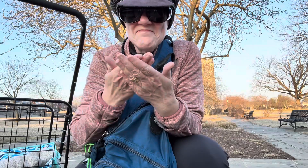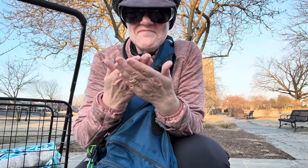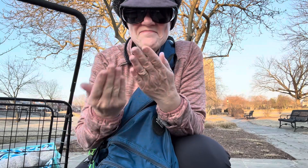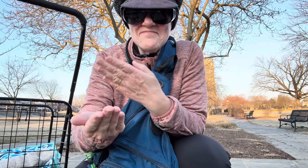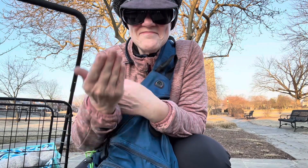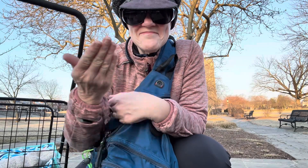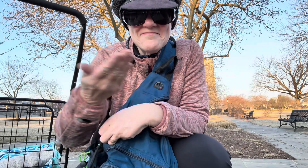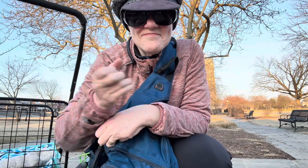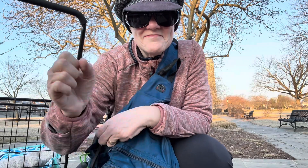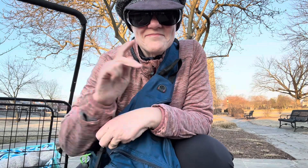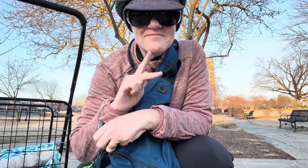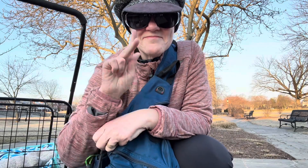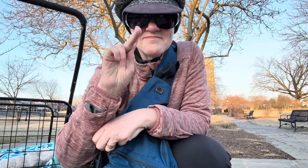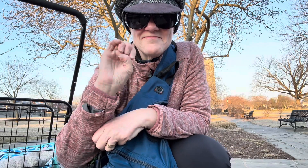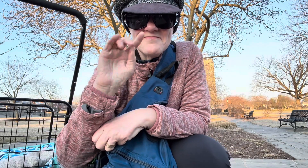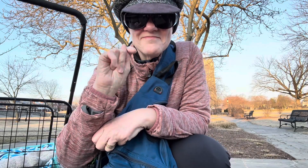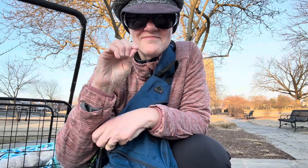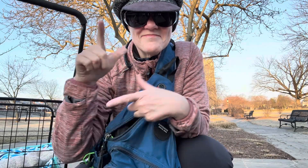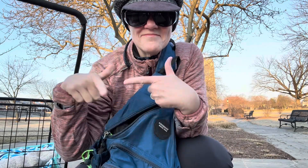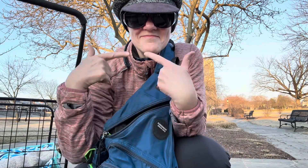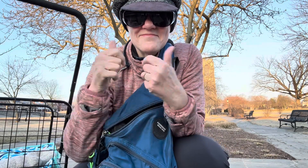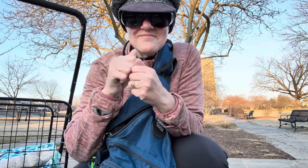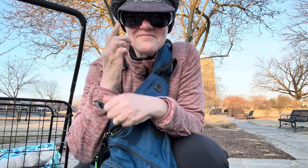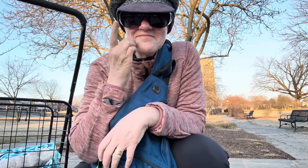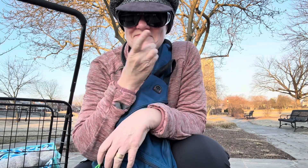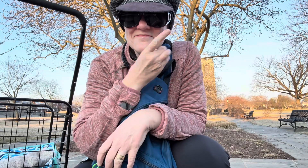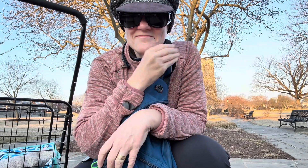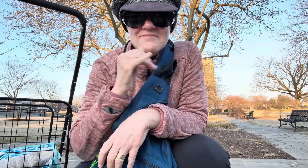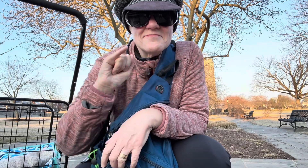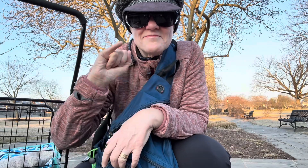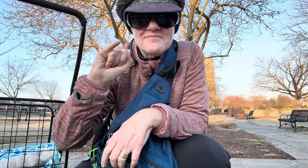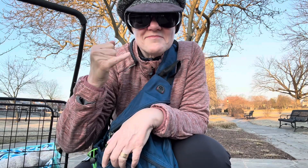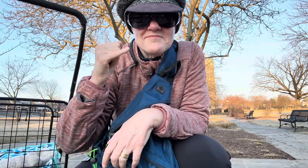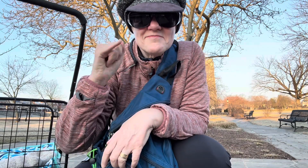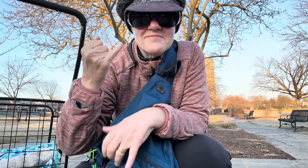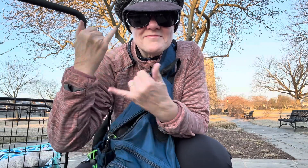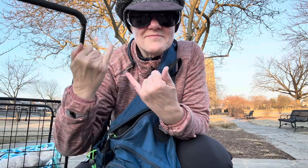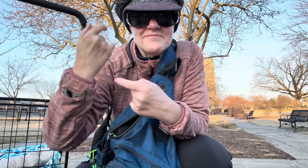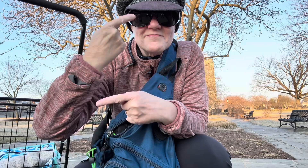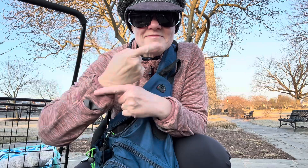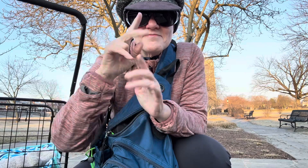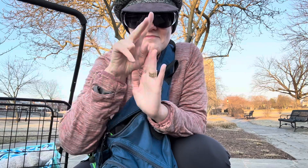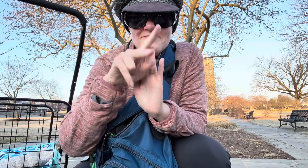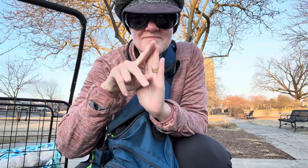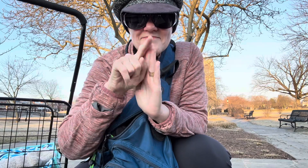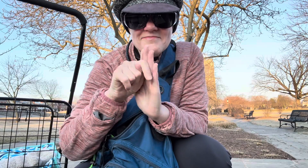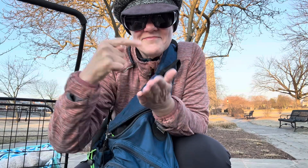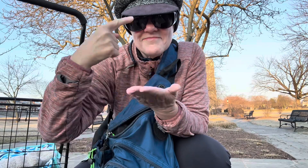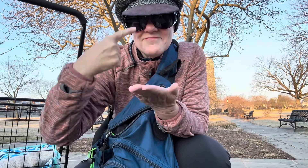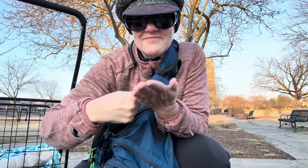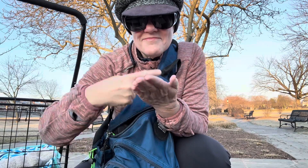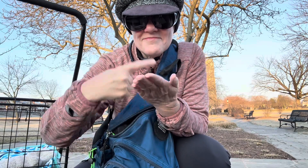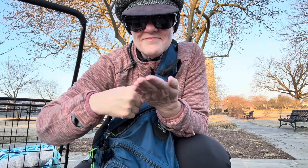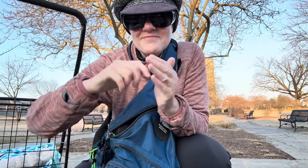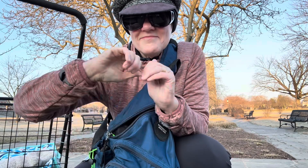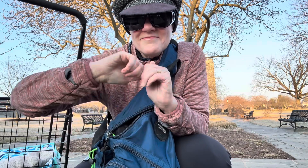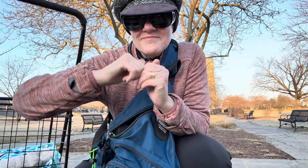Good morning and welcome back to Keto Living with Dale and Judith. On today's video, we're going to discuss how